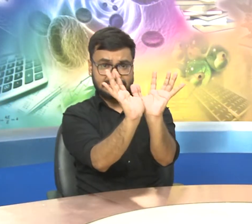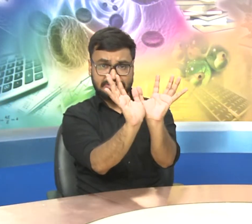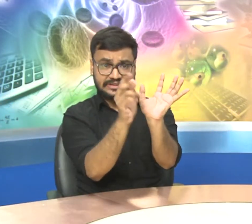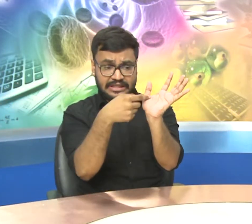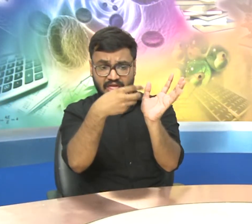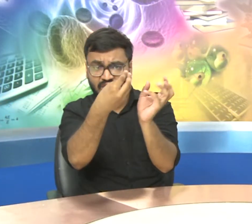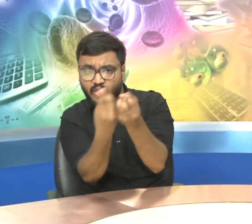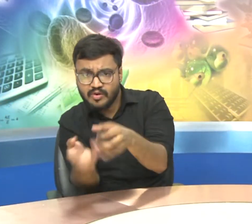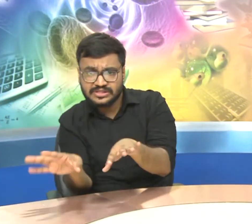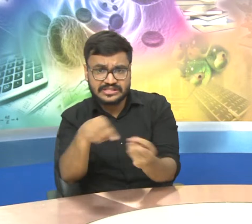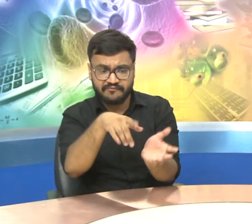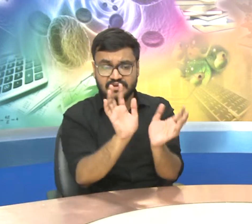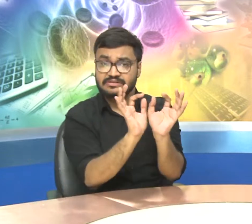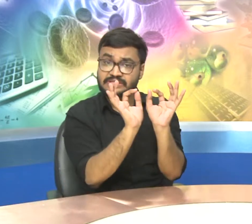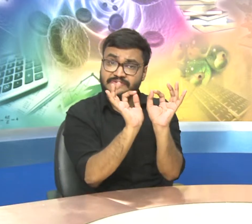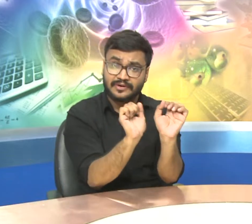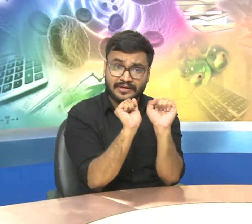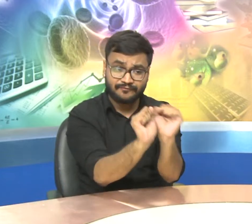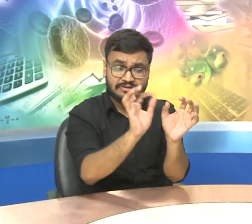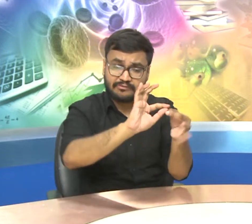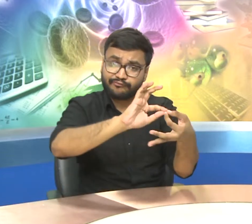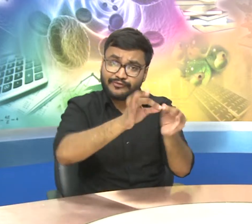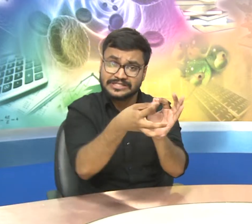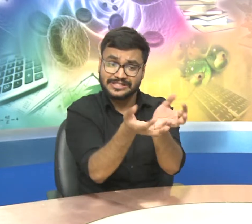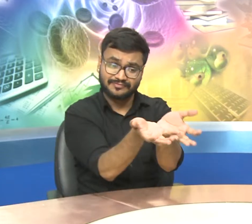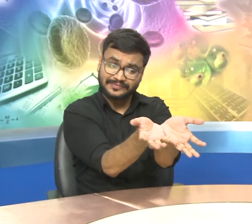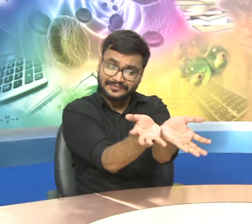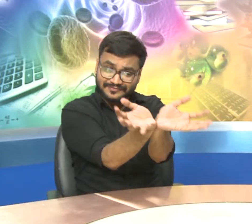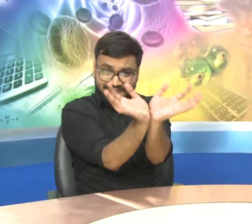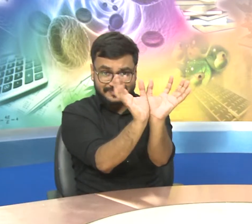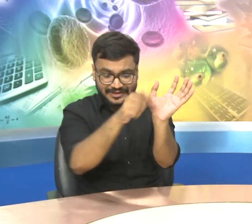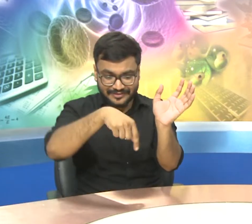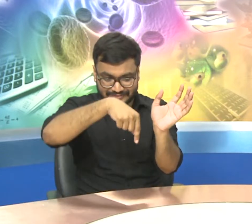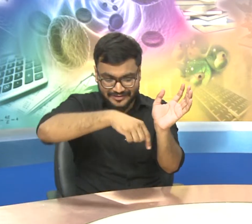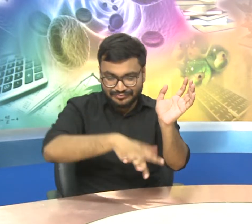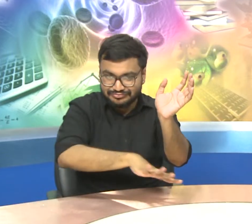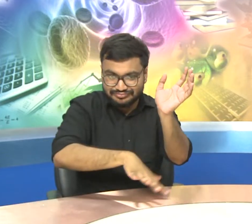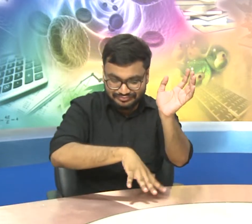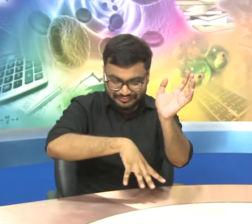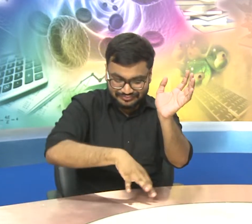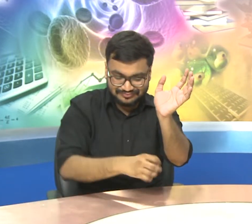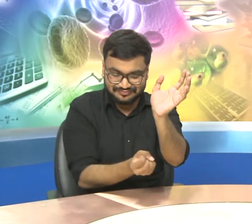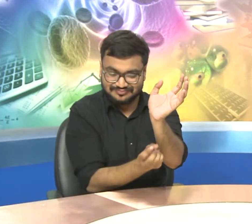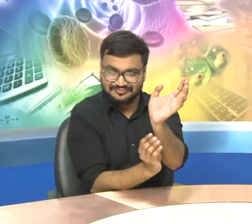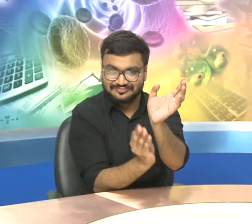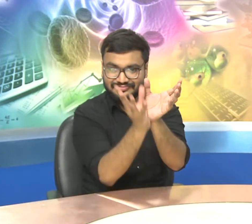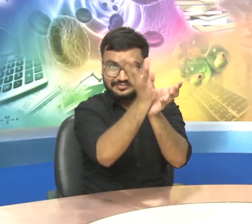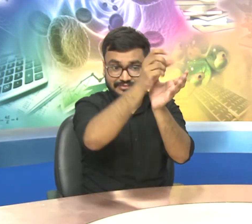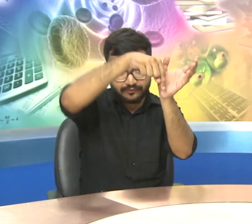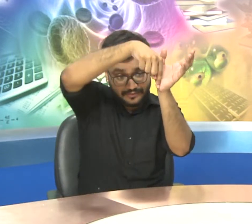Its roots are fixed in the mud, but leaves float on the water.